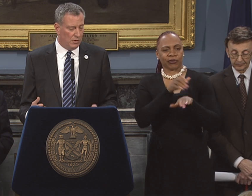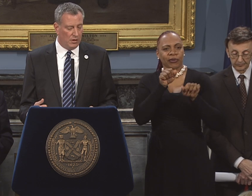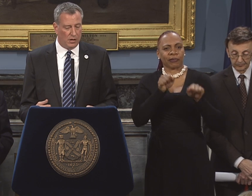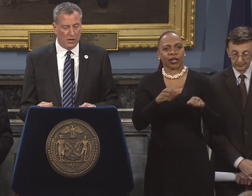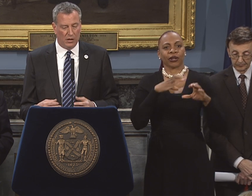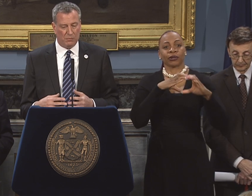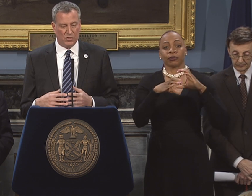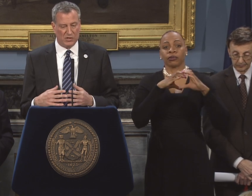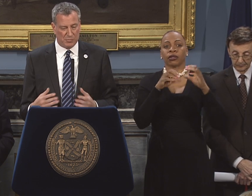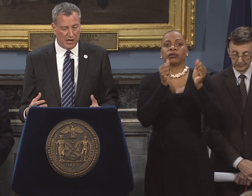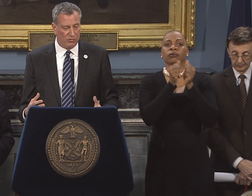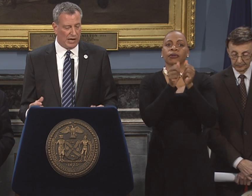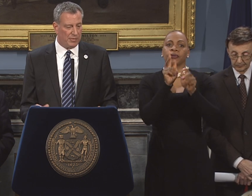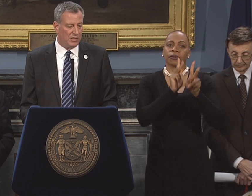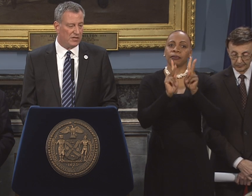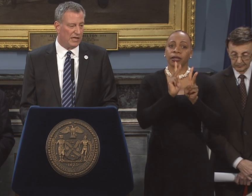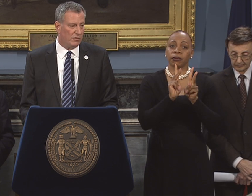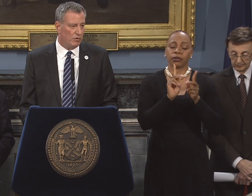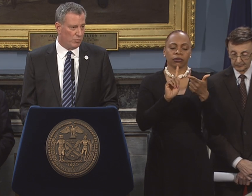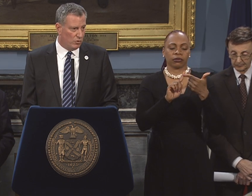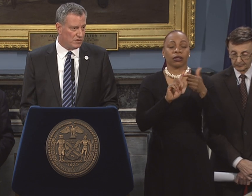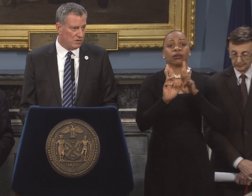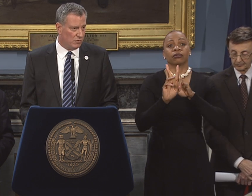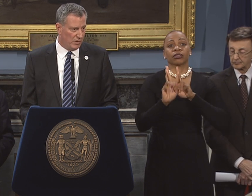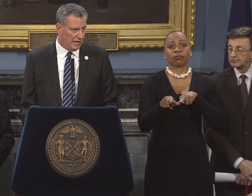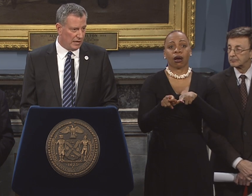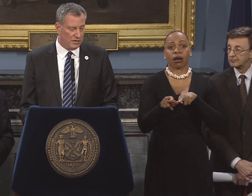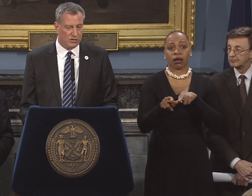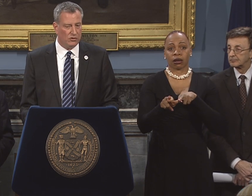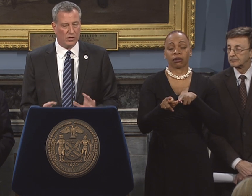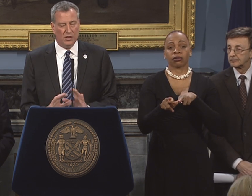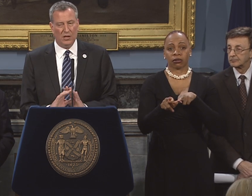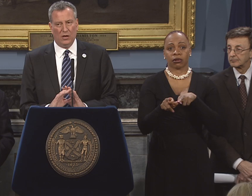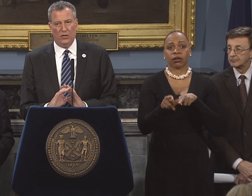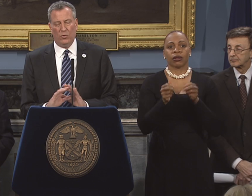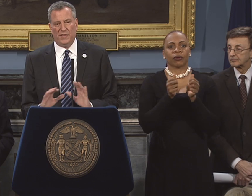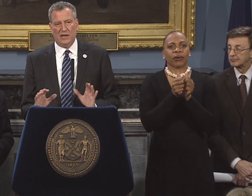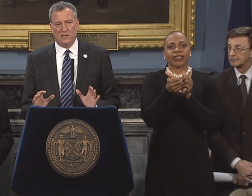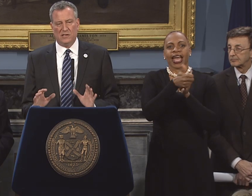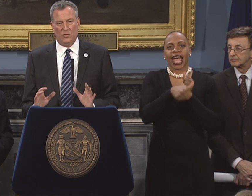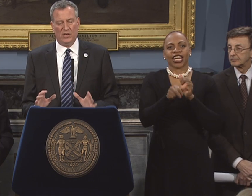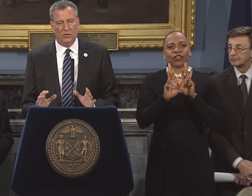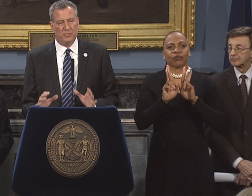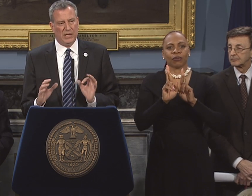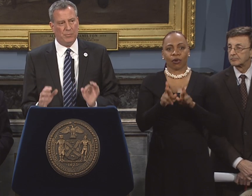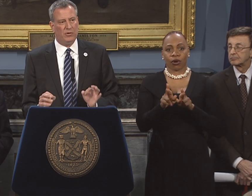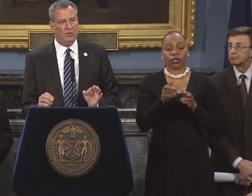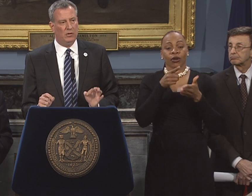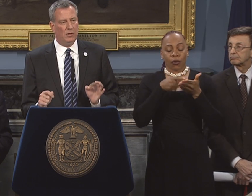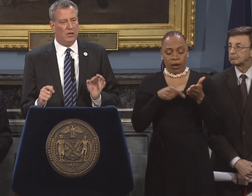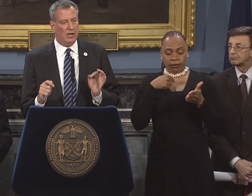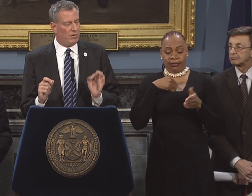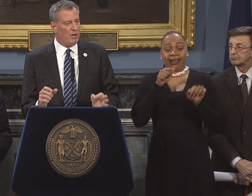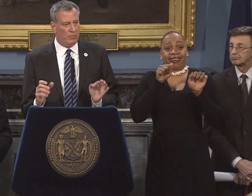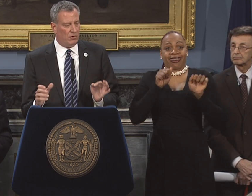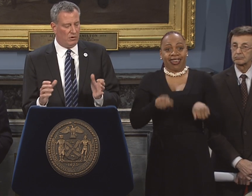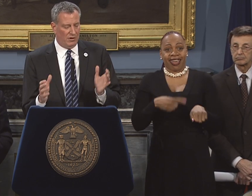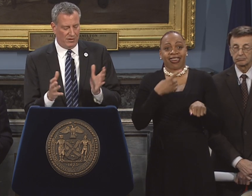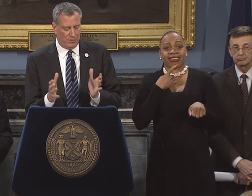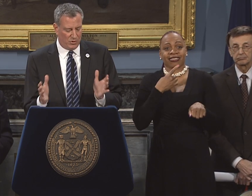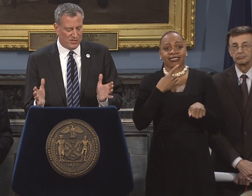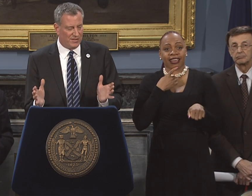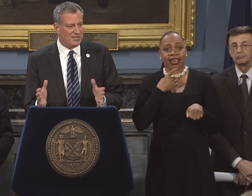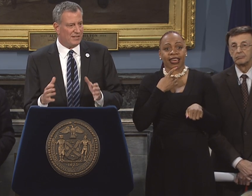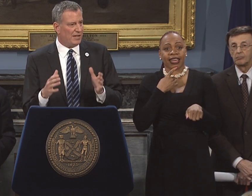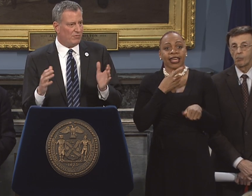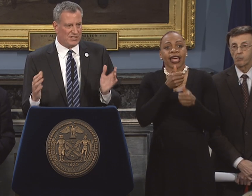people, to respond rapidly to any reports we get. Look, the one thing I can say we know is people, every member,